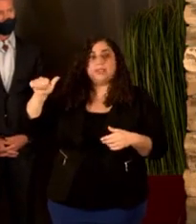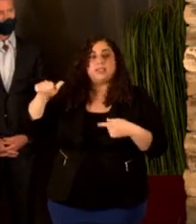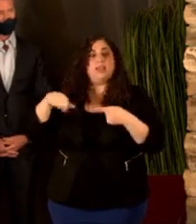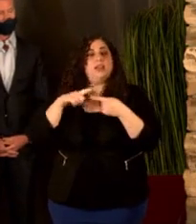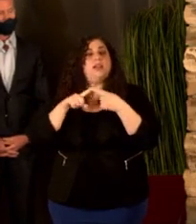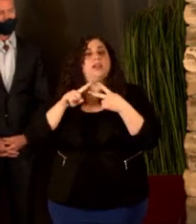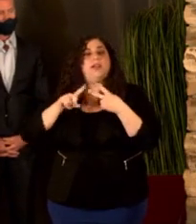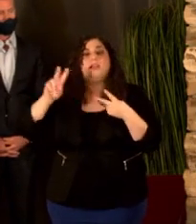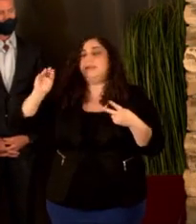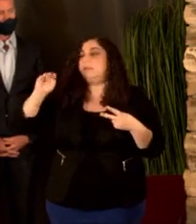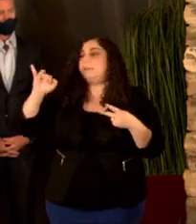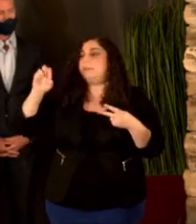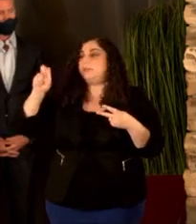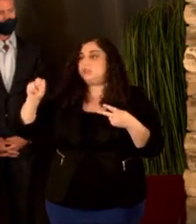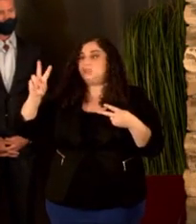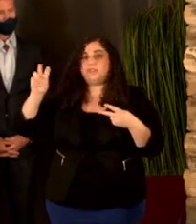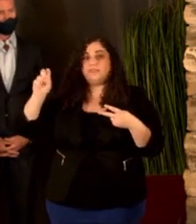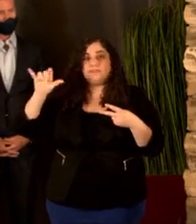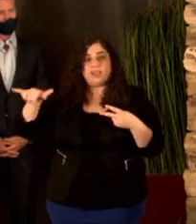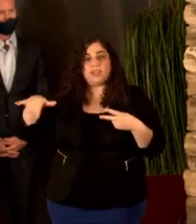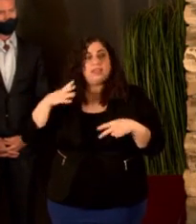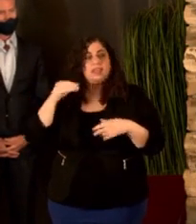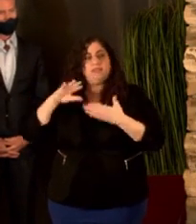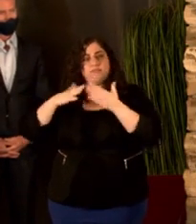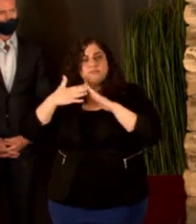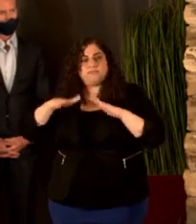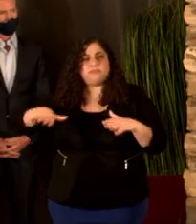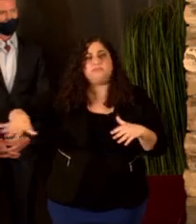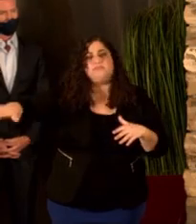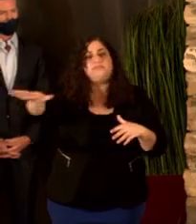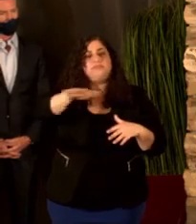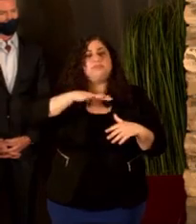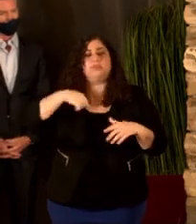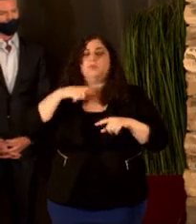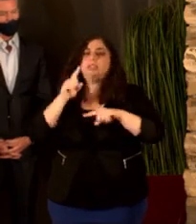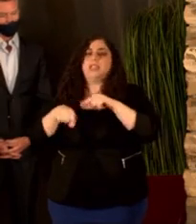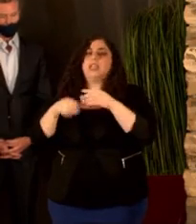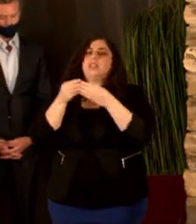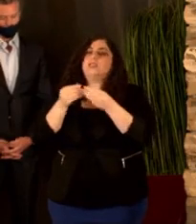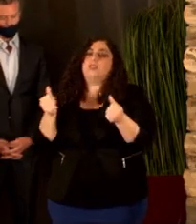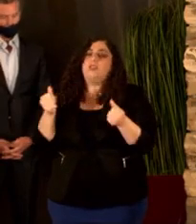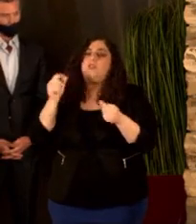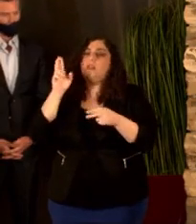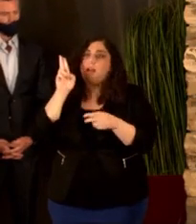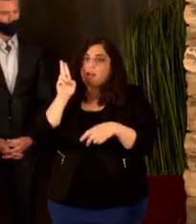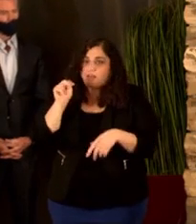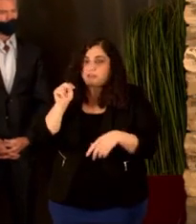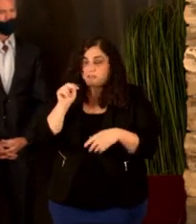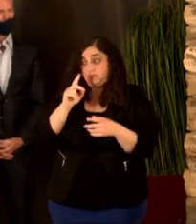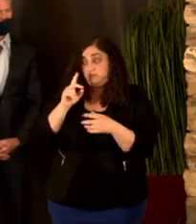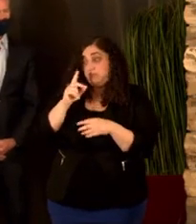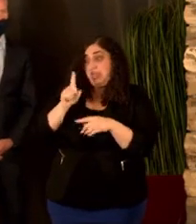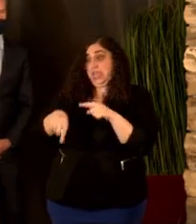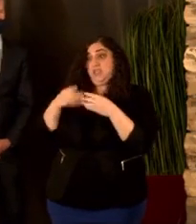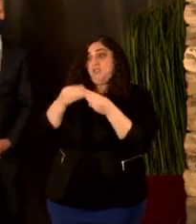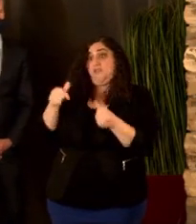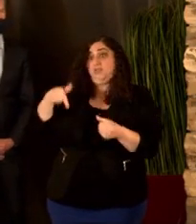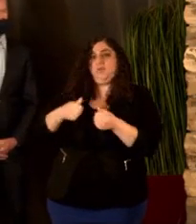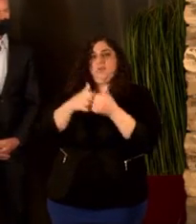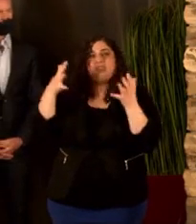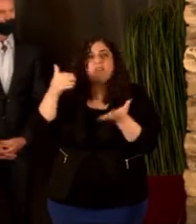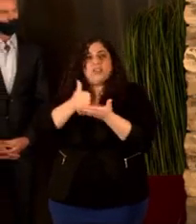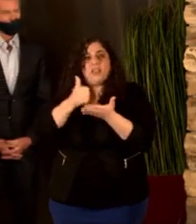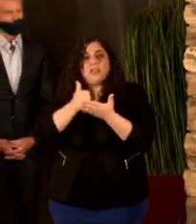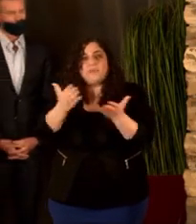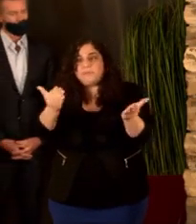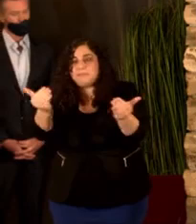neighborhood who sees that we cannot solve this problem unless everyone is participating in the solutions. And of course, what we have is a state government that is